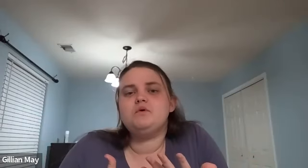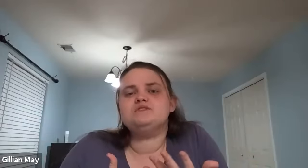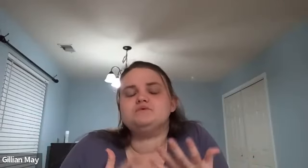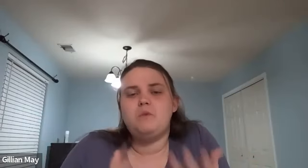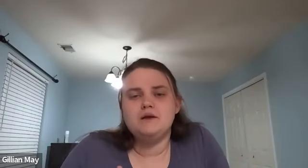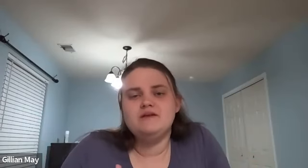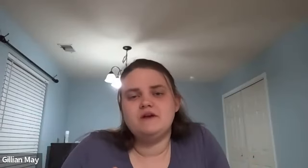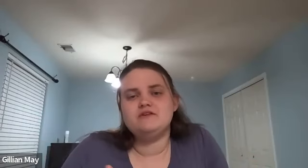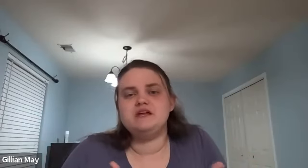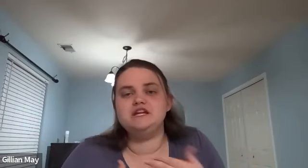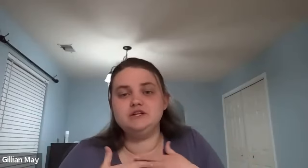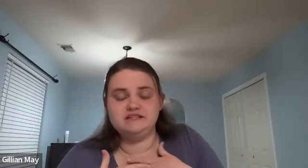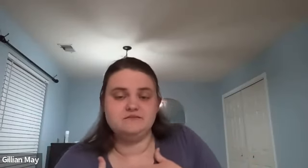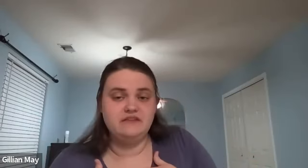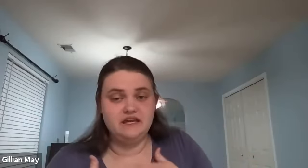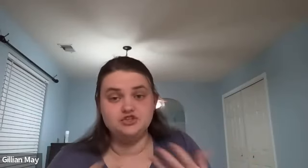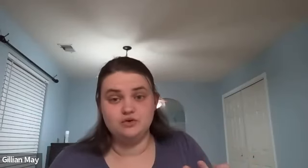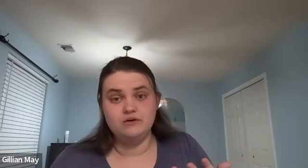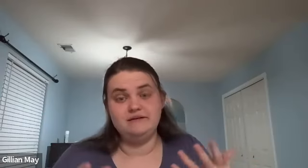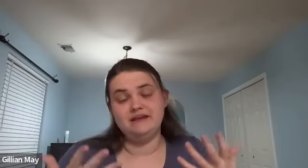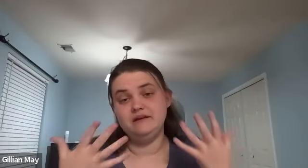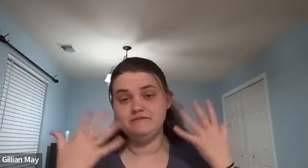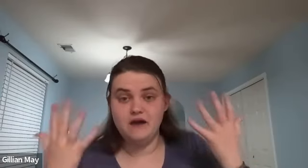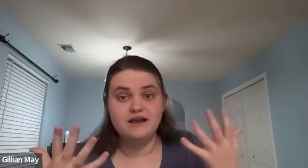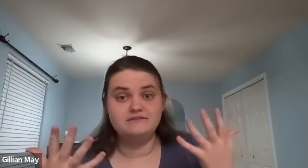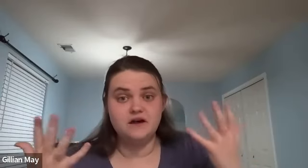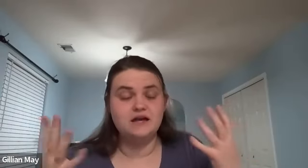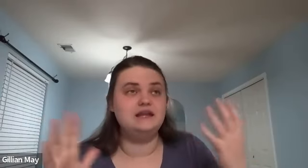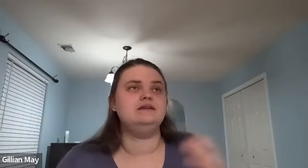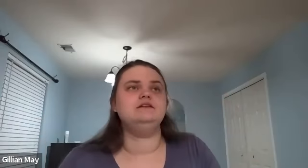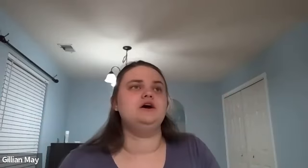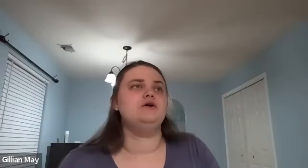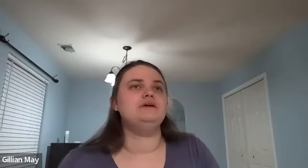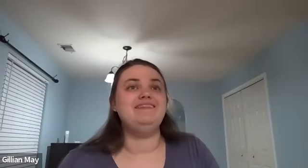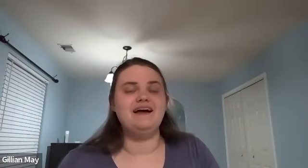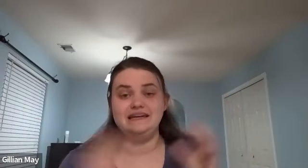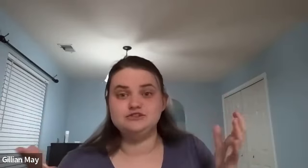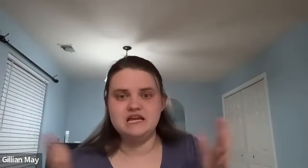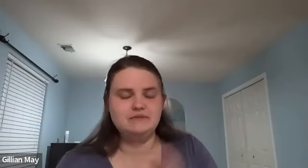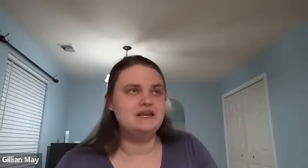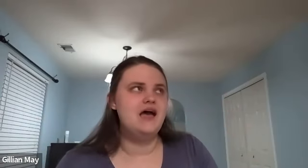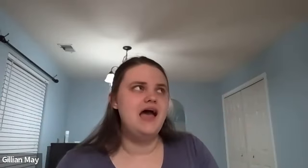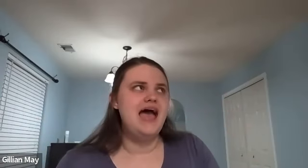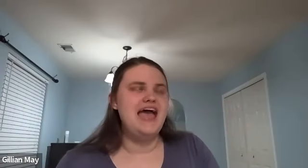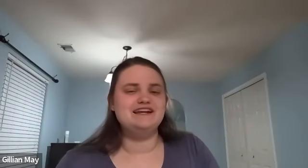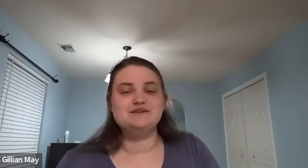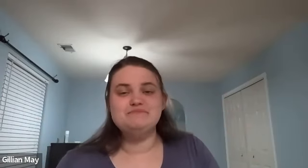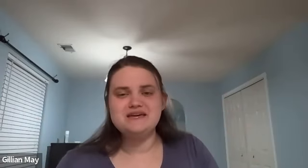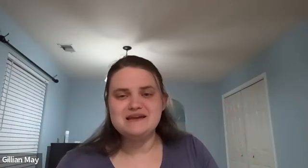as a requirement rather than like something they can enjoy and like find fun and, you know, really like an entertainment. And as a big